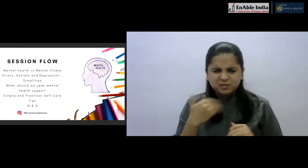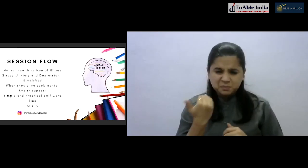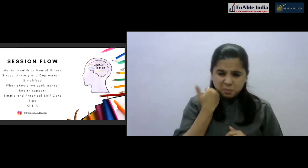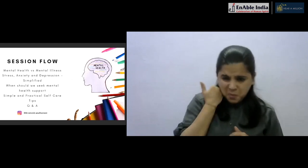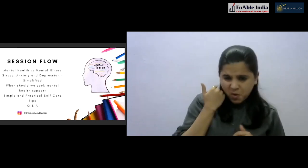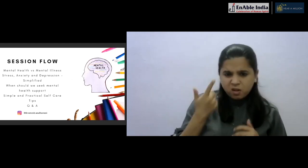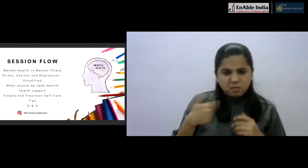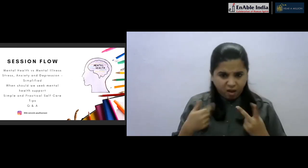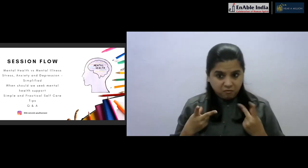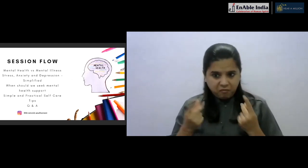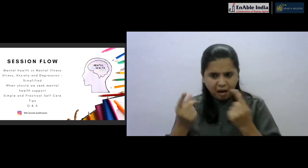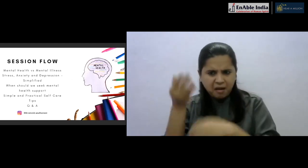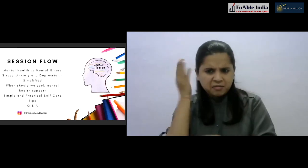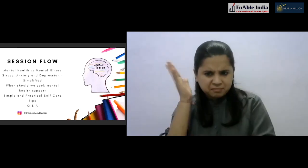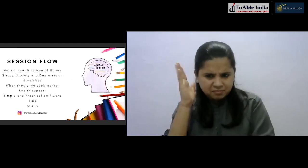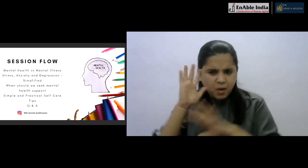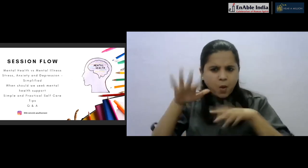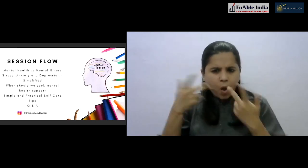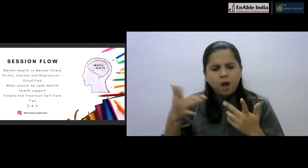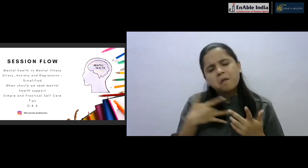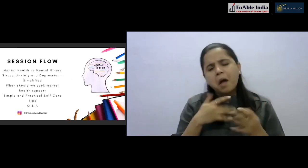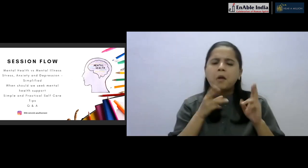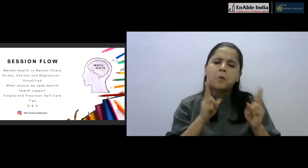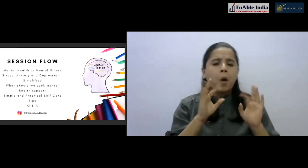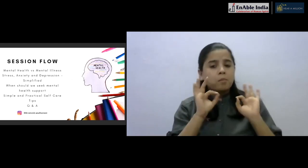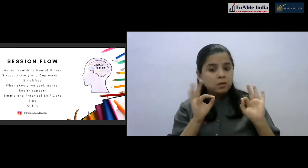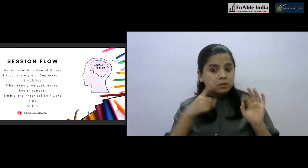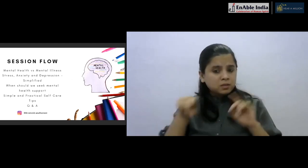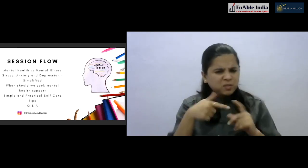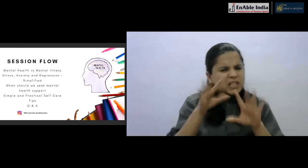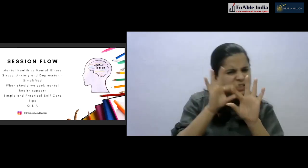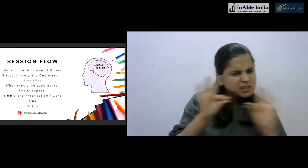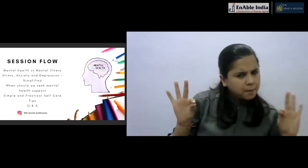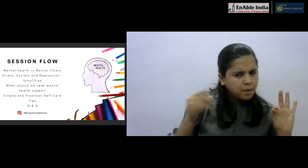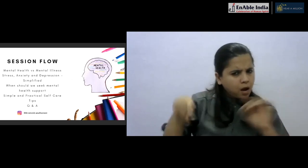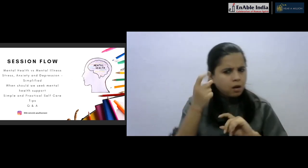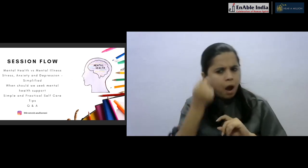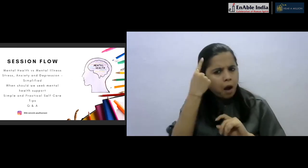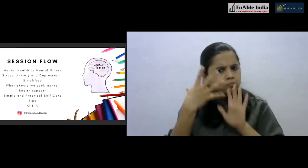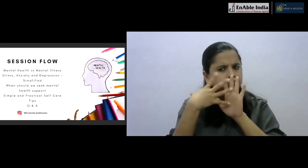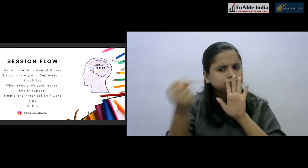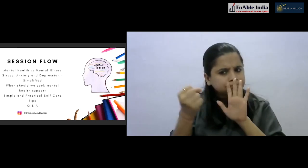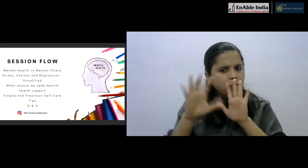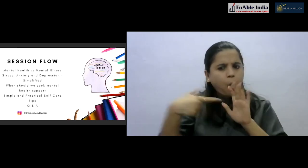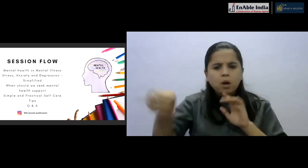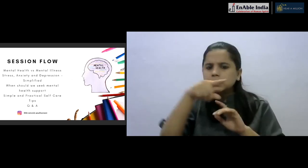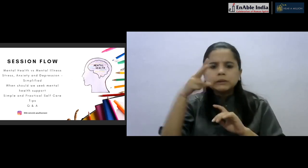I going too fast? Am I using? Is it simple for everyone to understand?